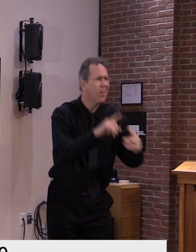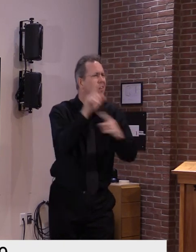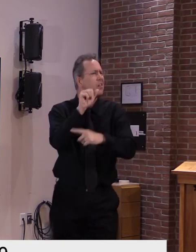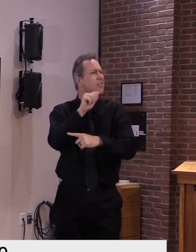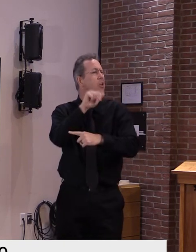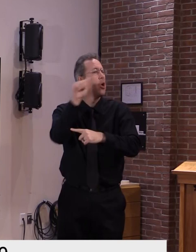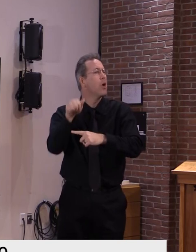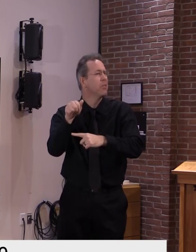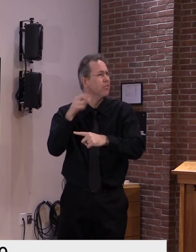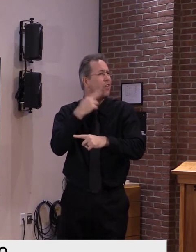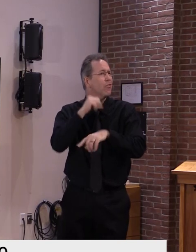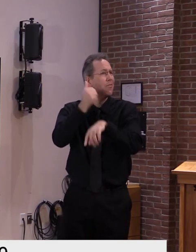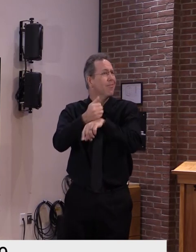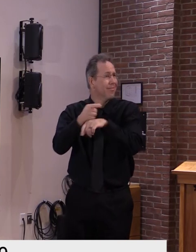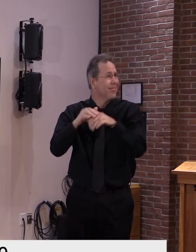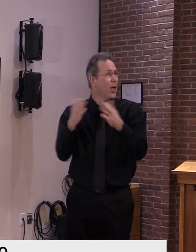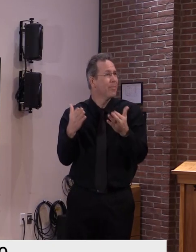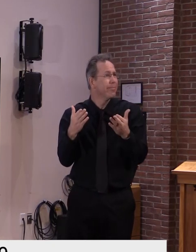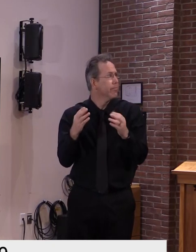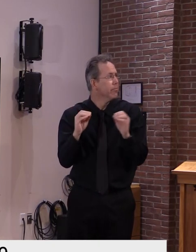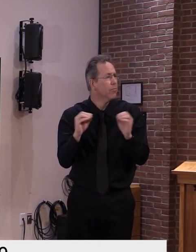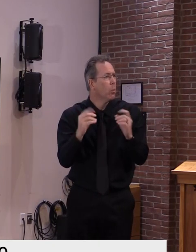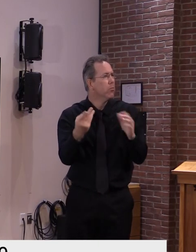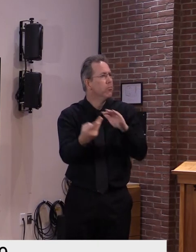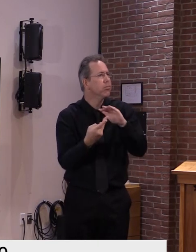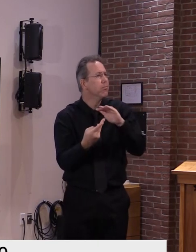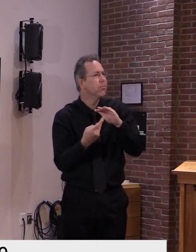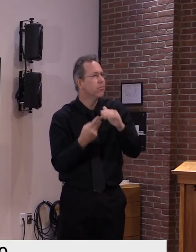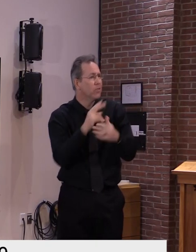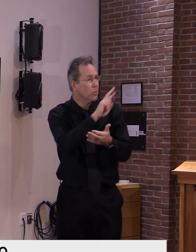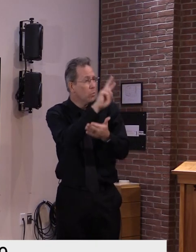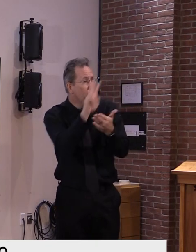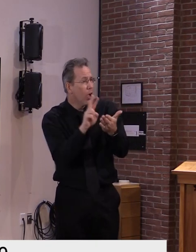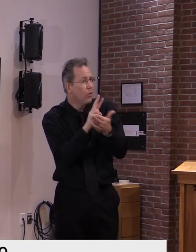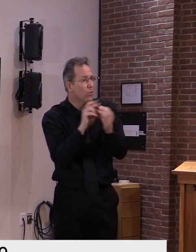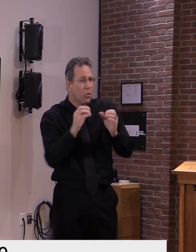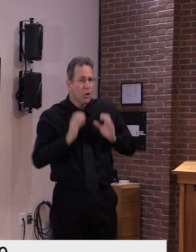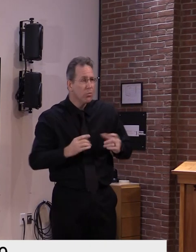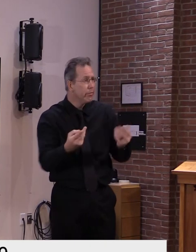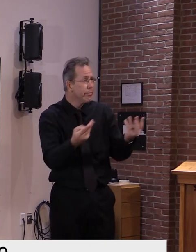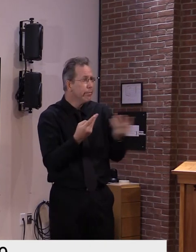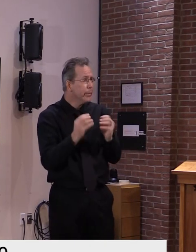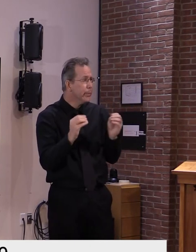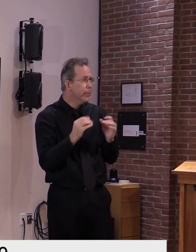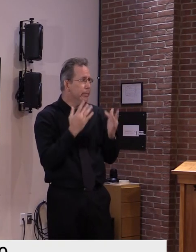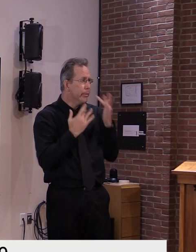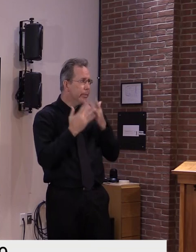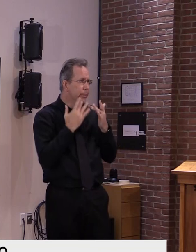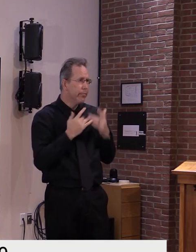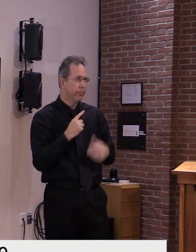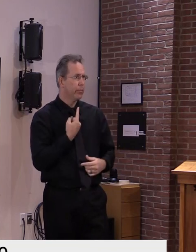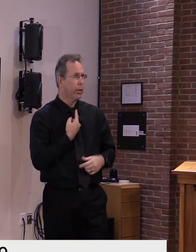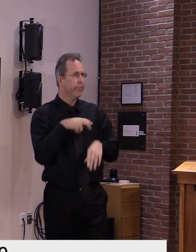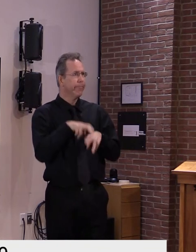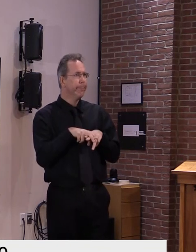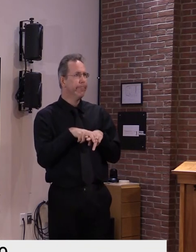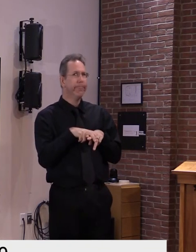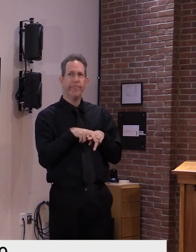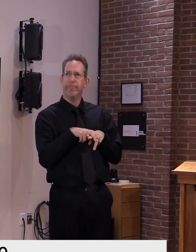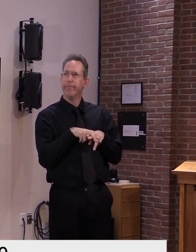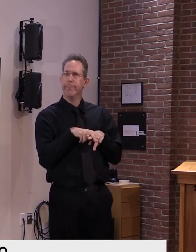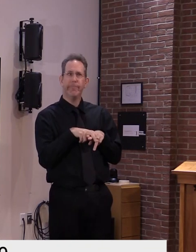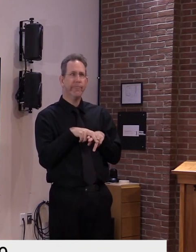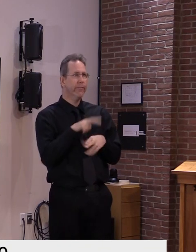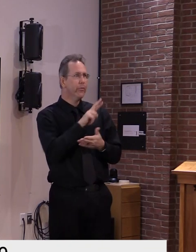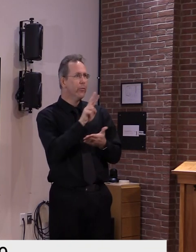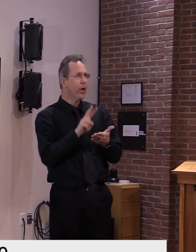taking reservations, very quiet here on Saturday. What kind of reassurance can you give Vermonters